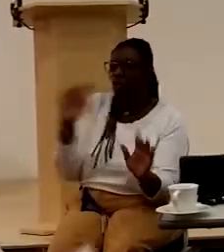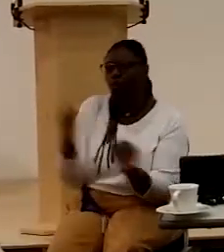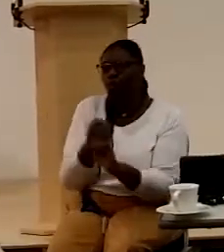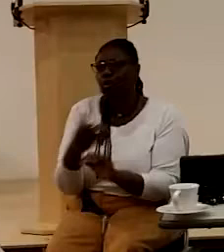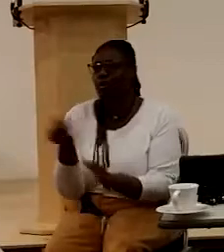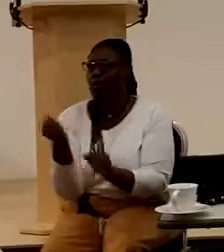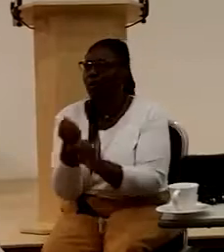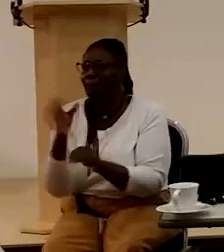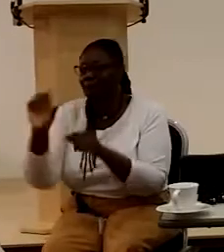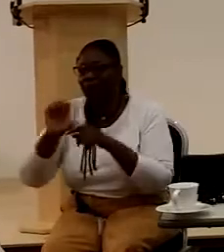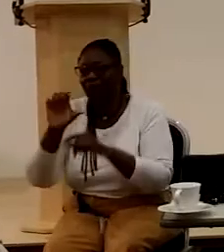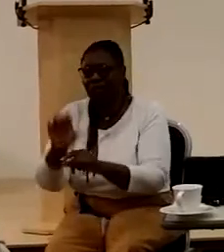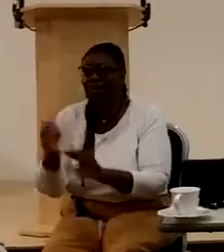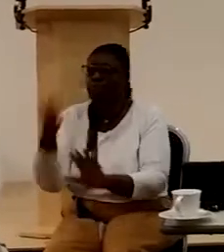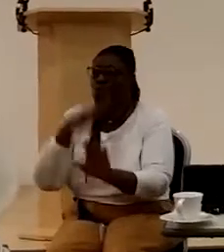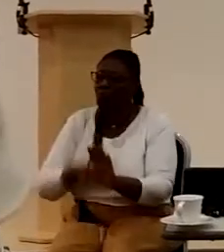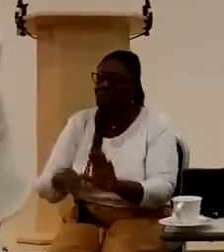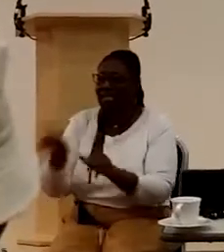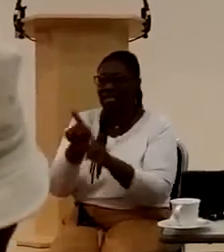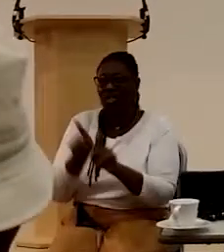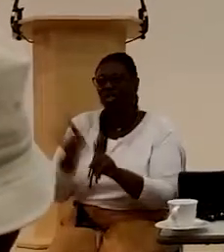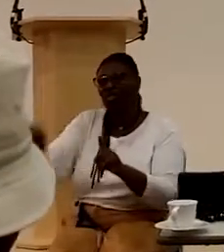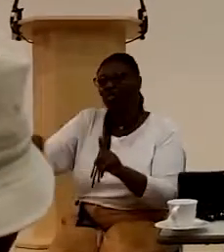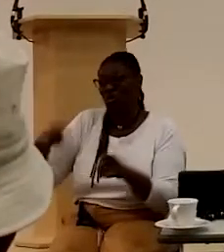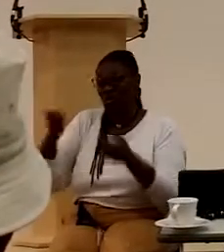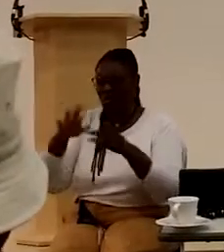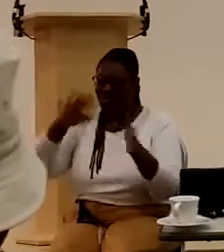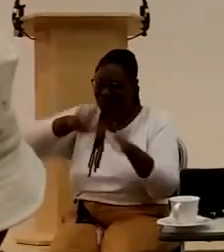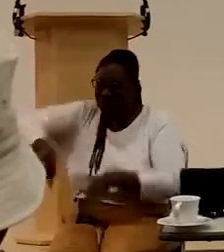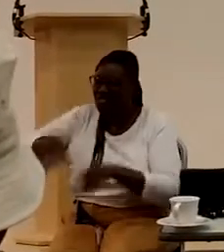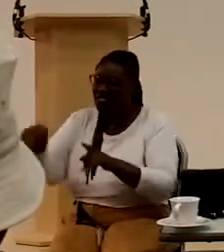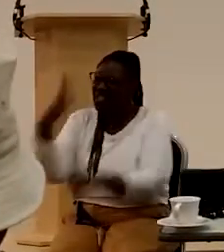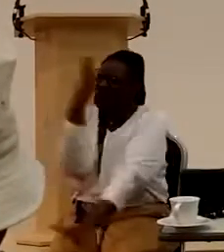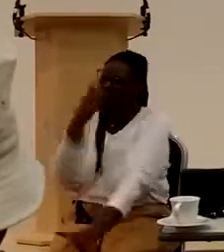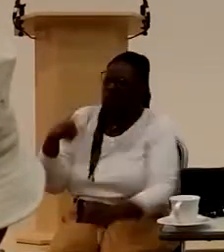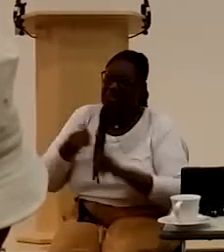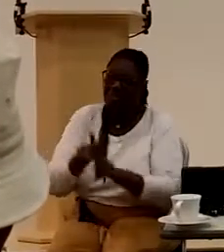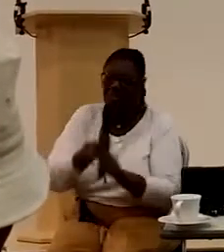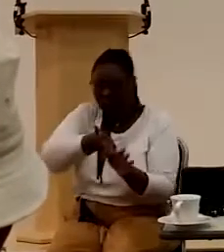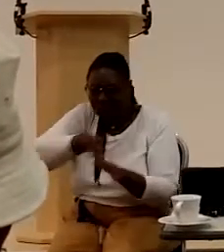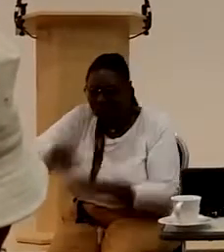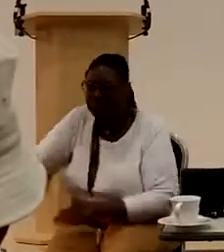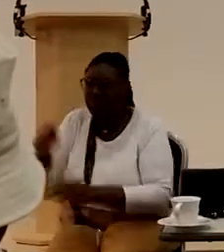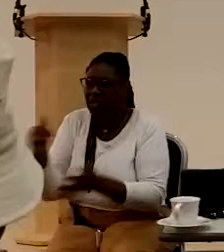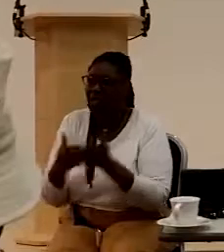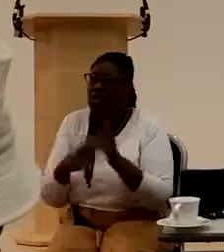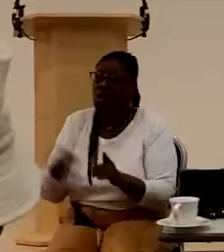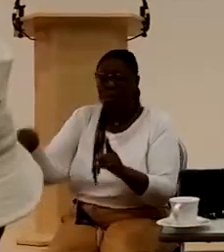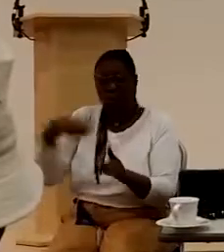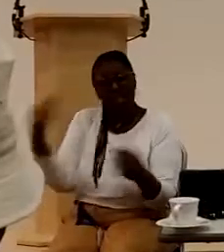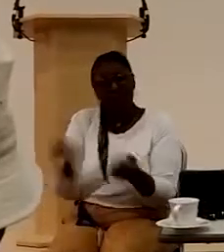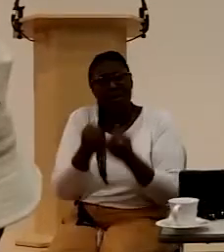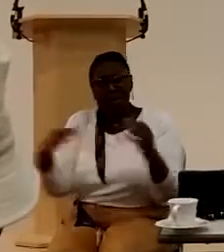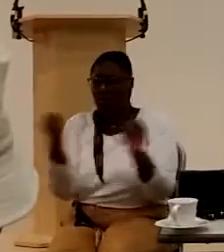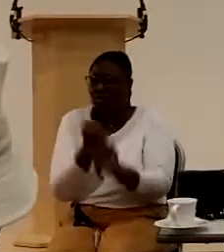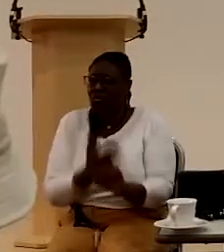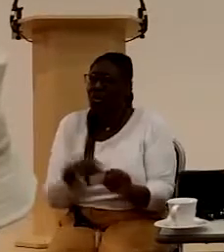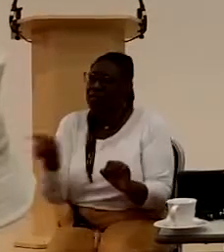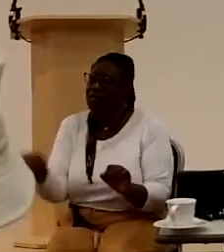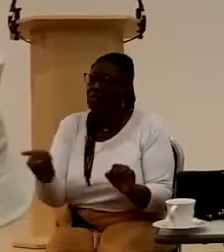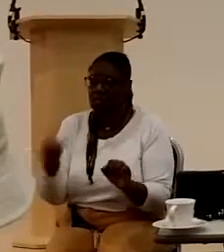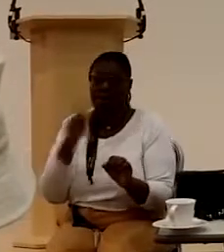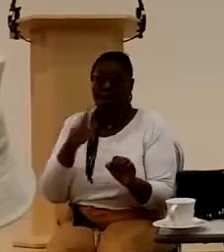produce profit, we need to take down the stance of greatest system and its capitalism. I believe we have the power to do that, and we can